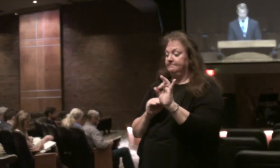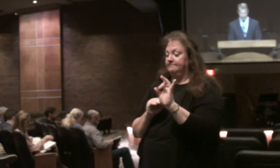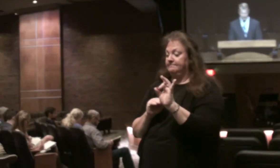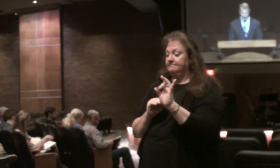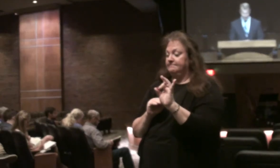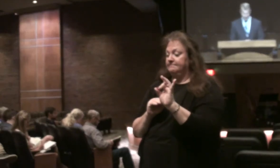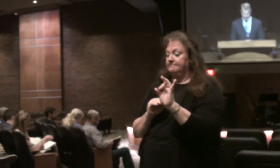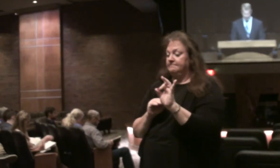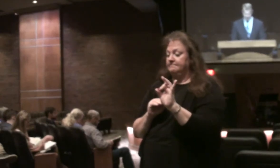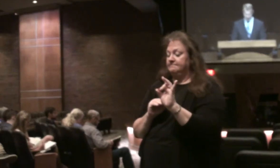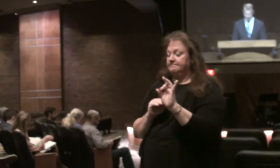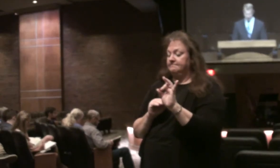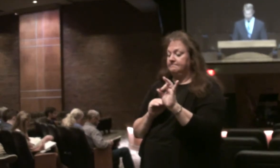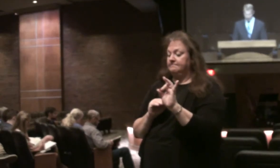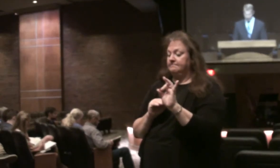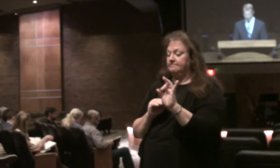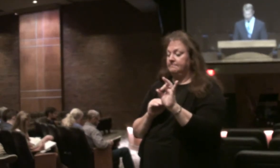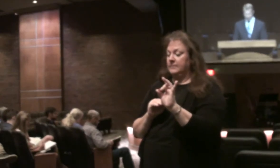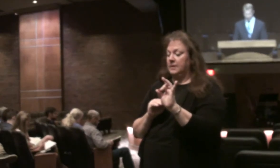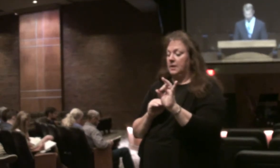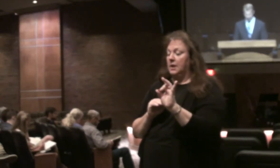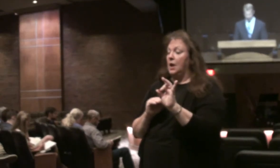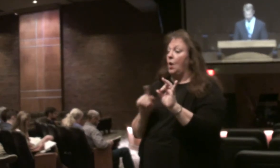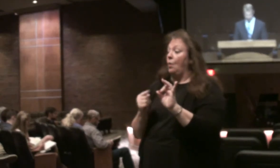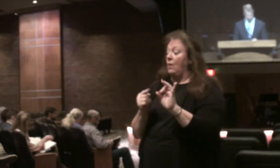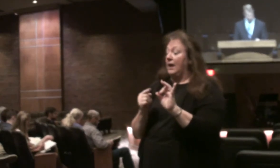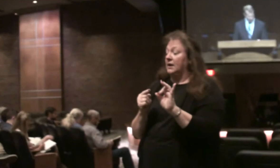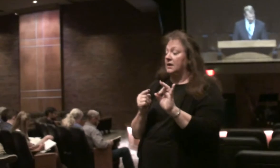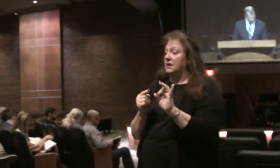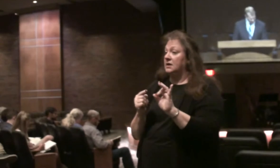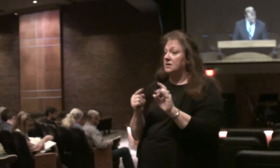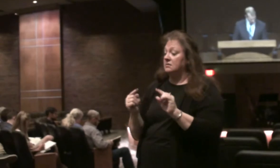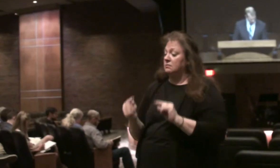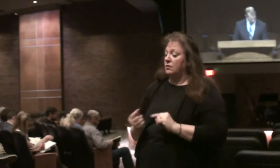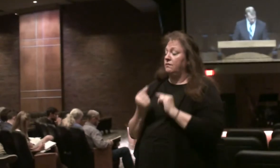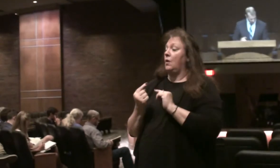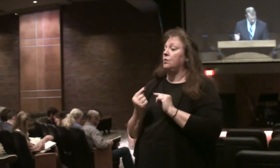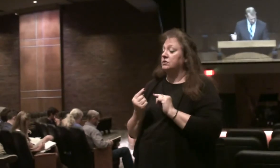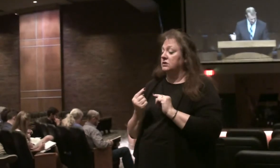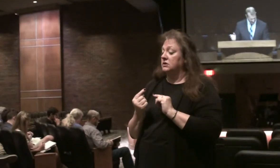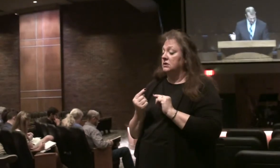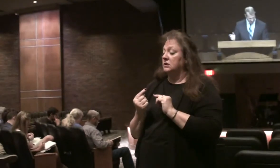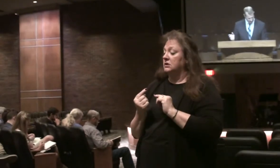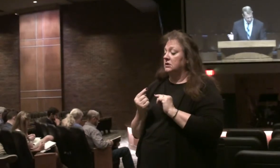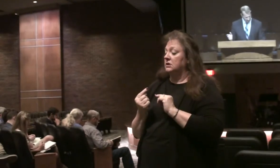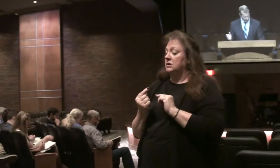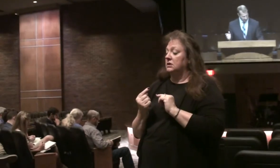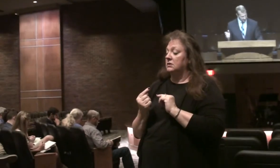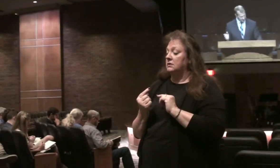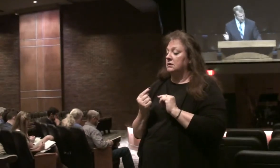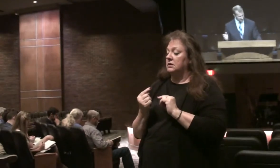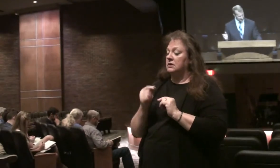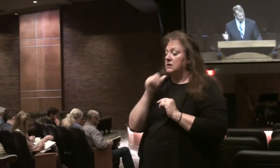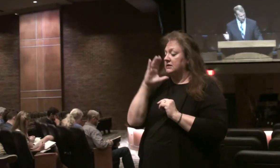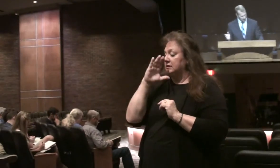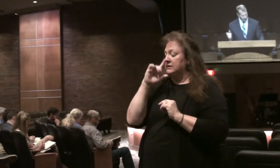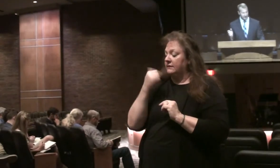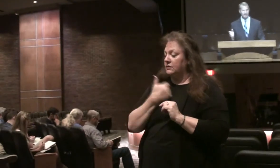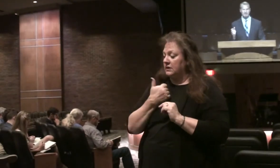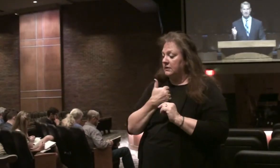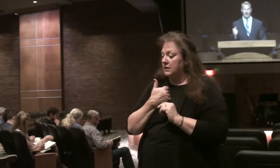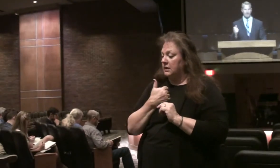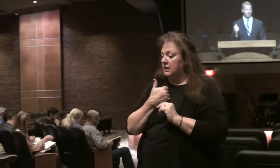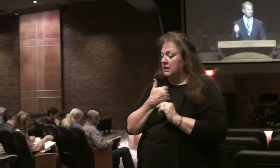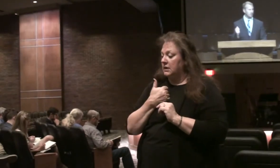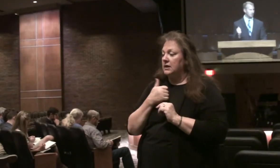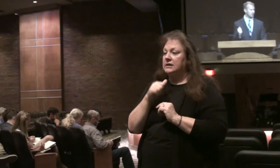It even doesn't seek its own when it's provoked and when it's wronged. Verse 5, love does not act unbecomingly. It doesn't seek its own. It